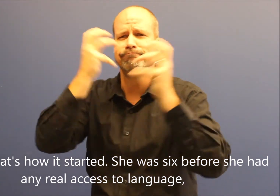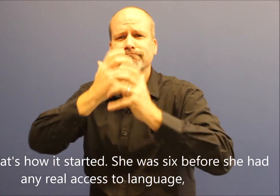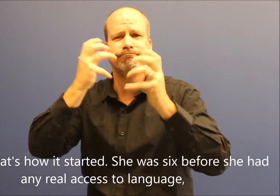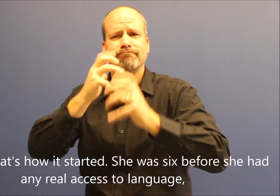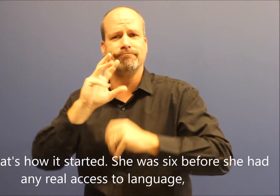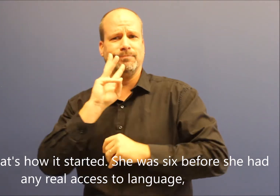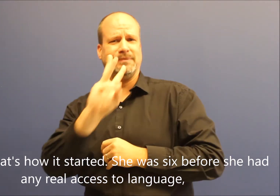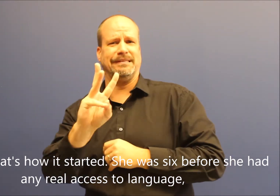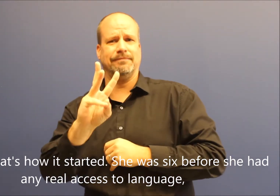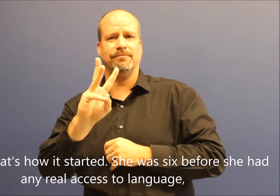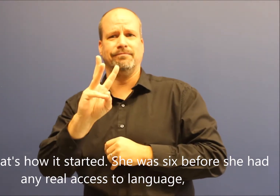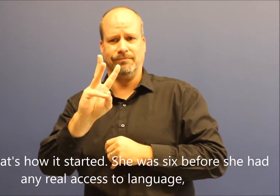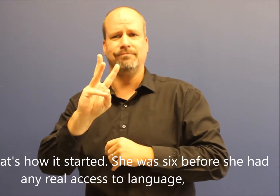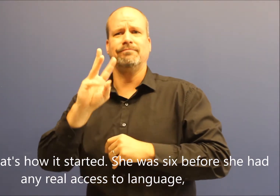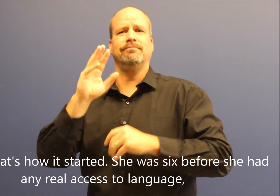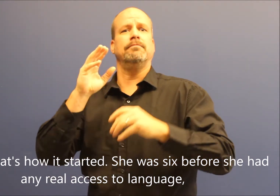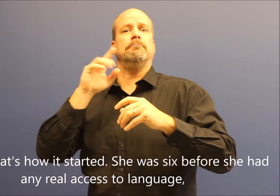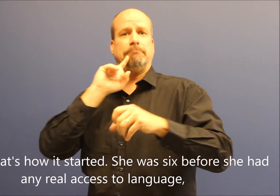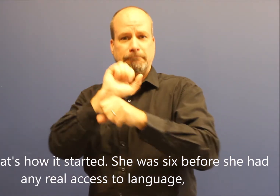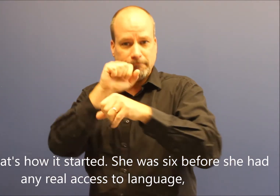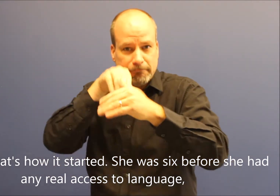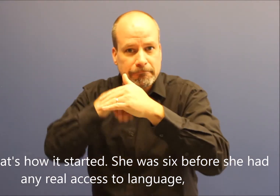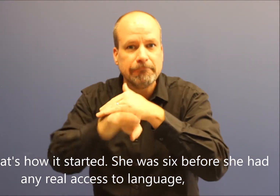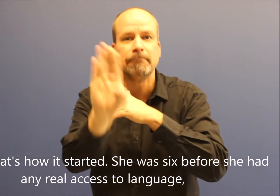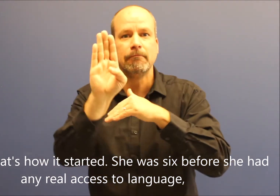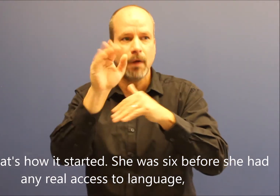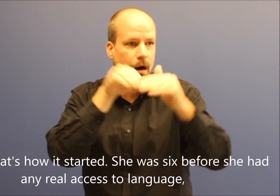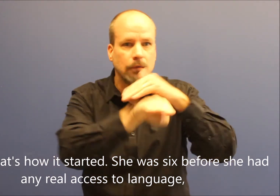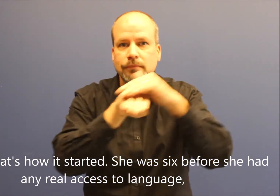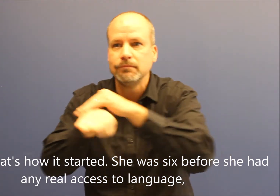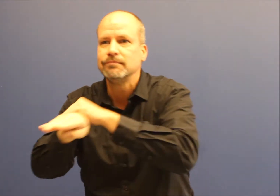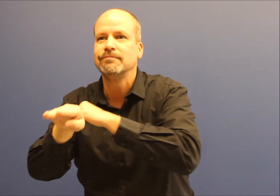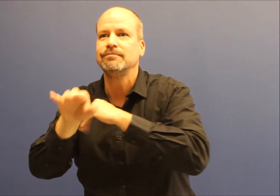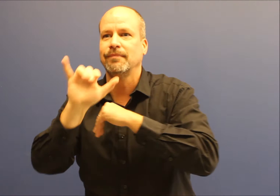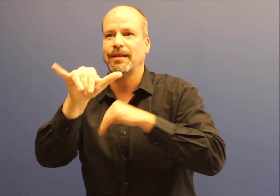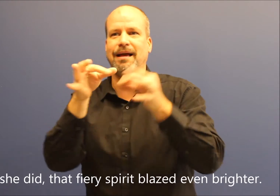She was 6 before she had any real access to language.